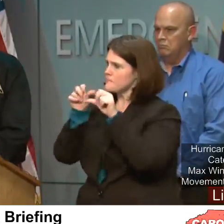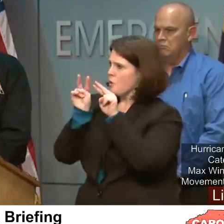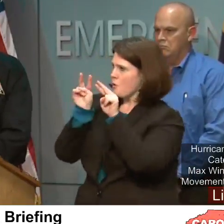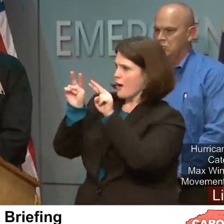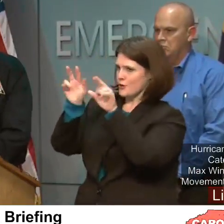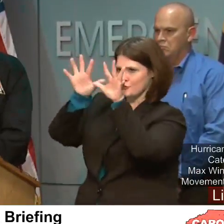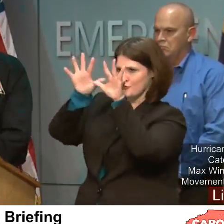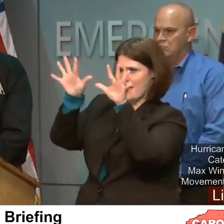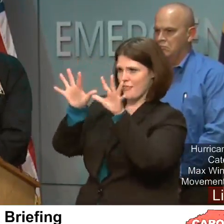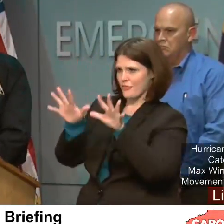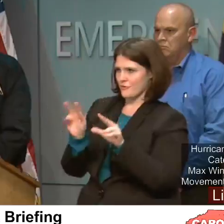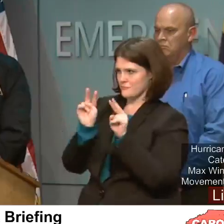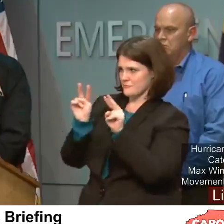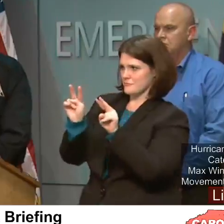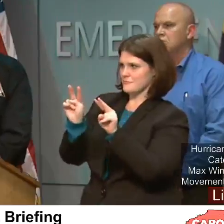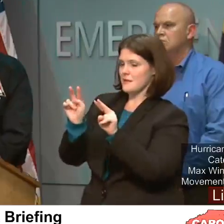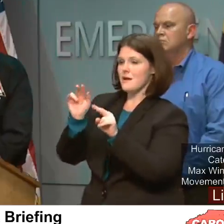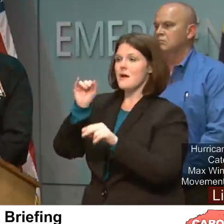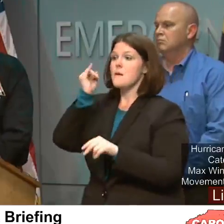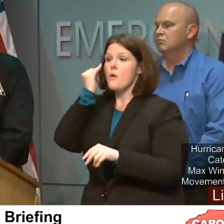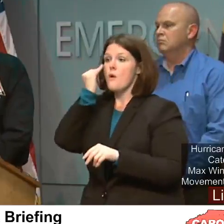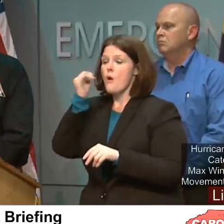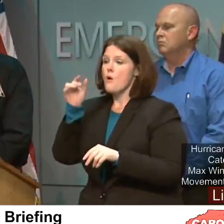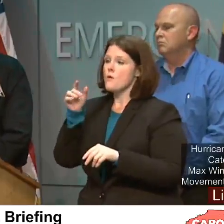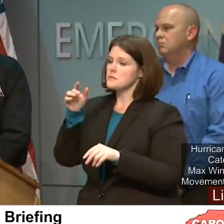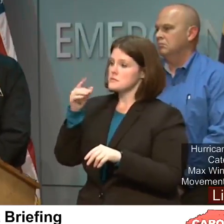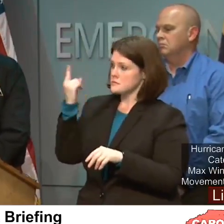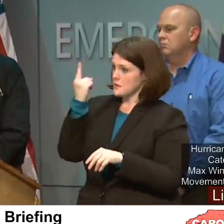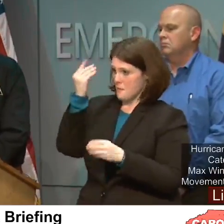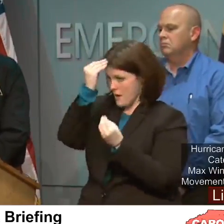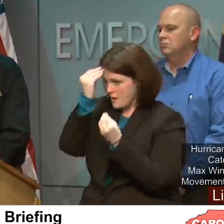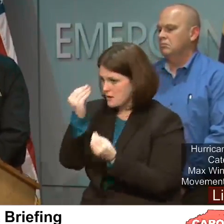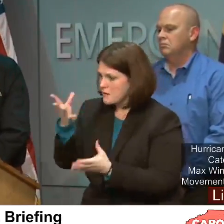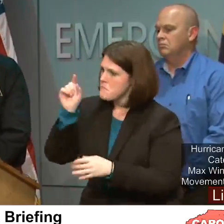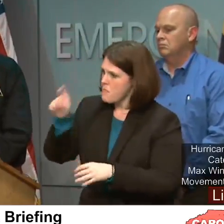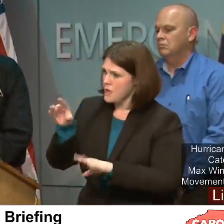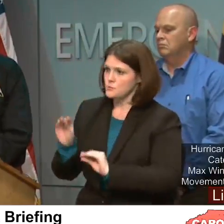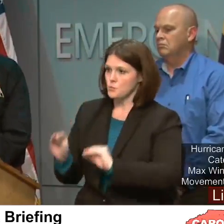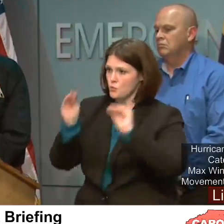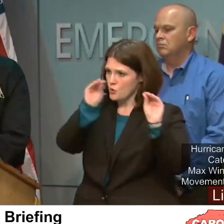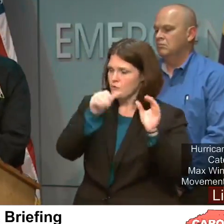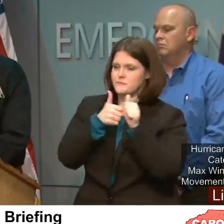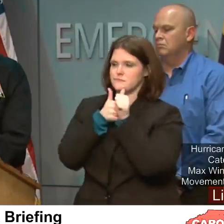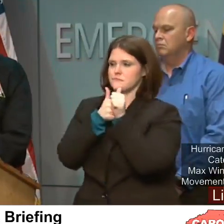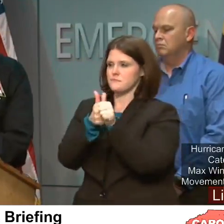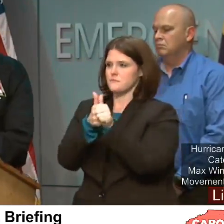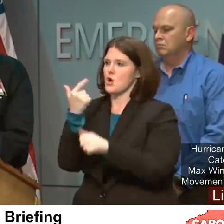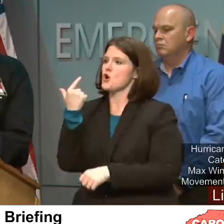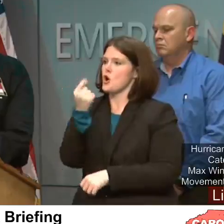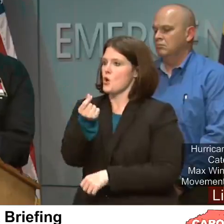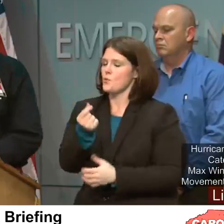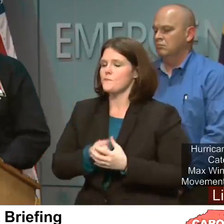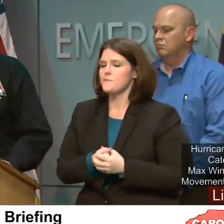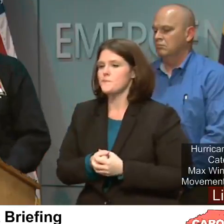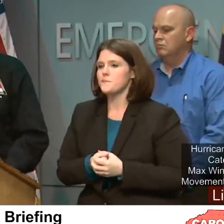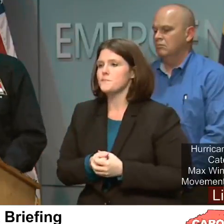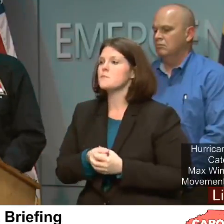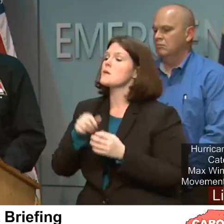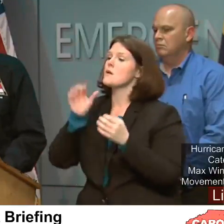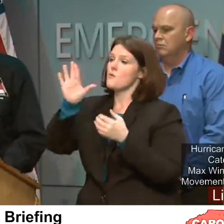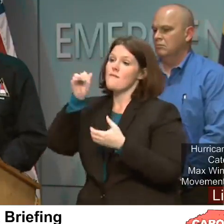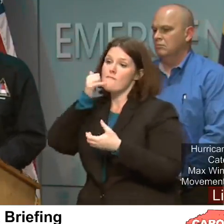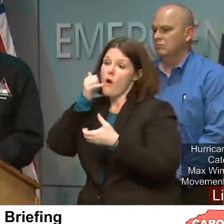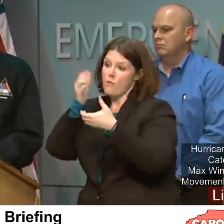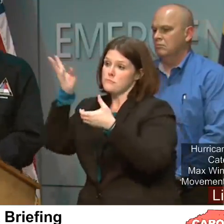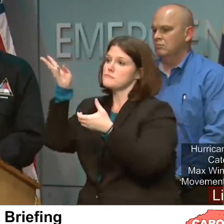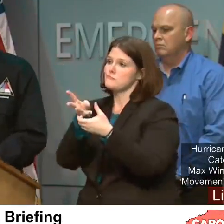closely, and if you're asked to move to higher ground, go. You can download the Ready